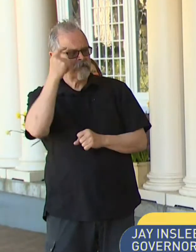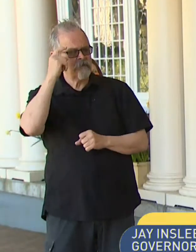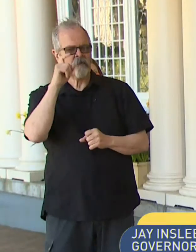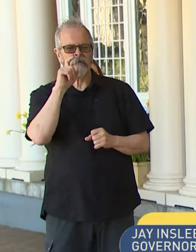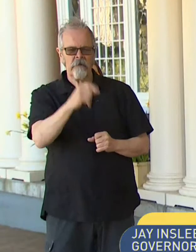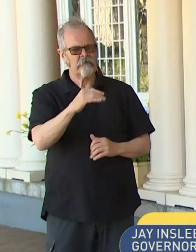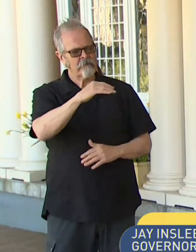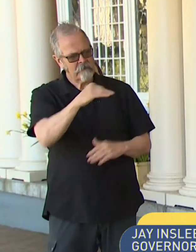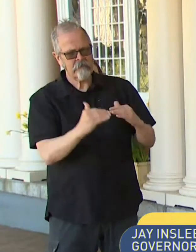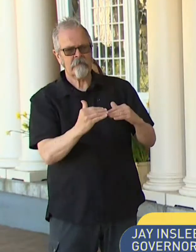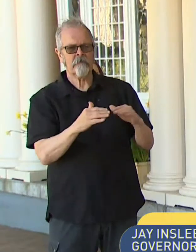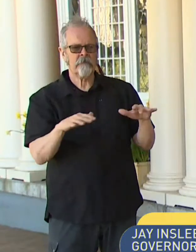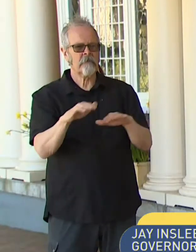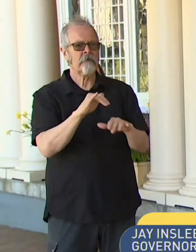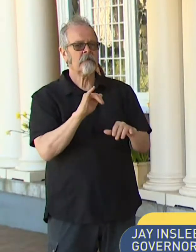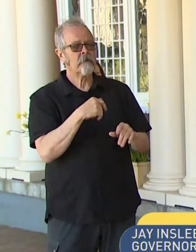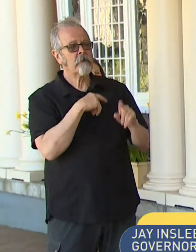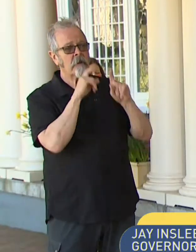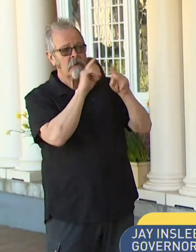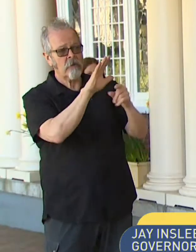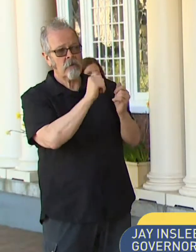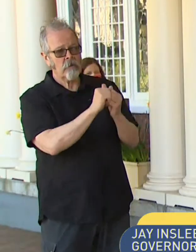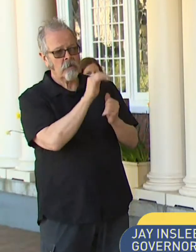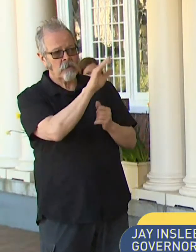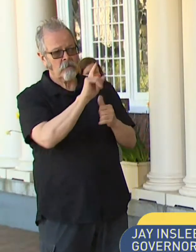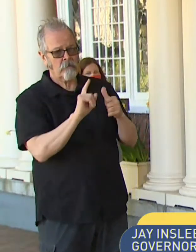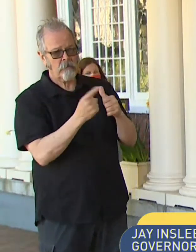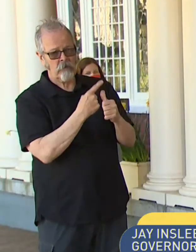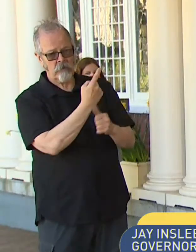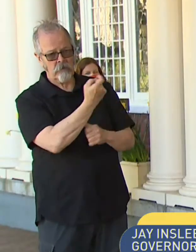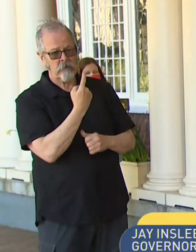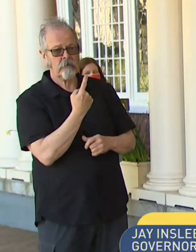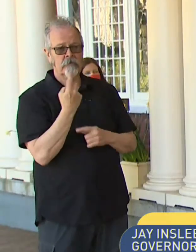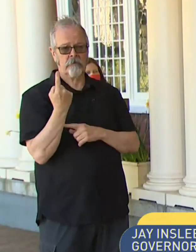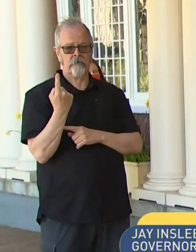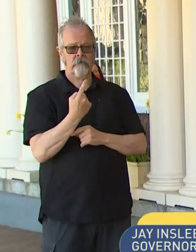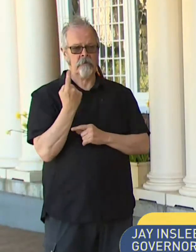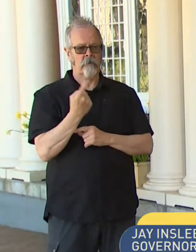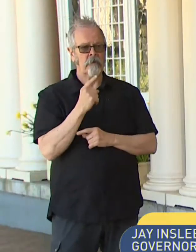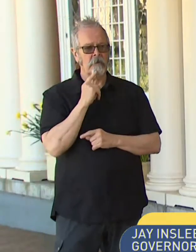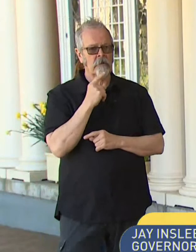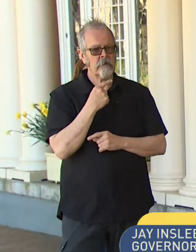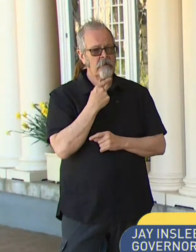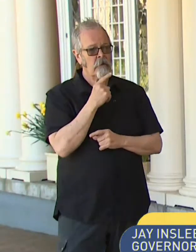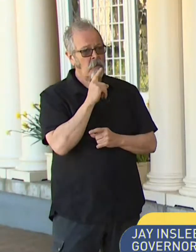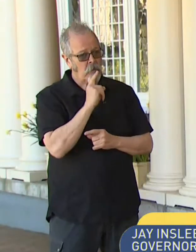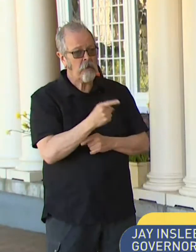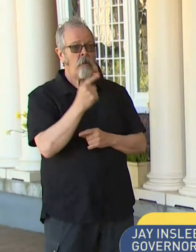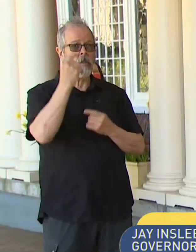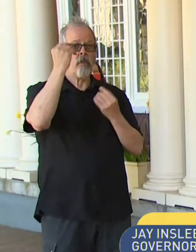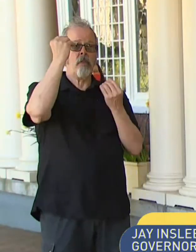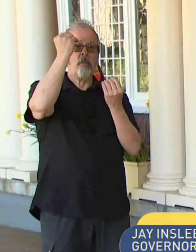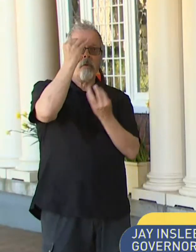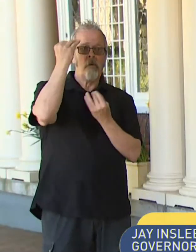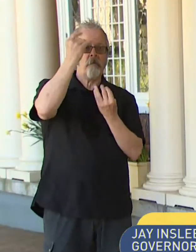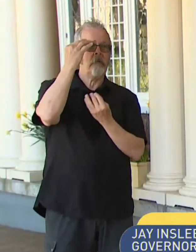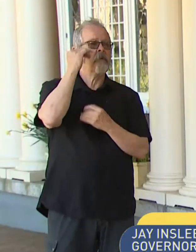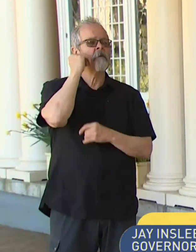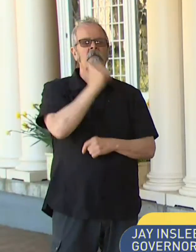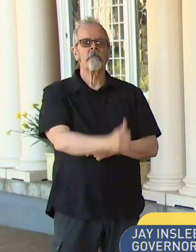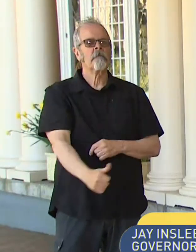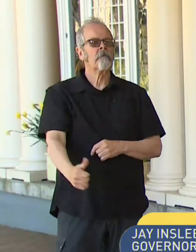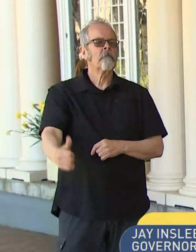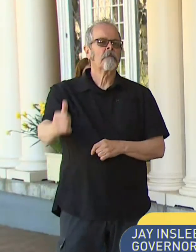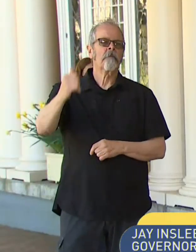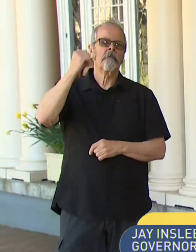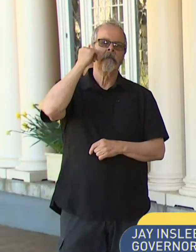To answer your first question, this is something we've actually thought about on every single day to